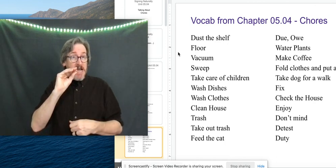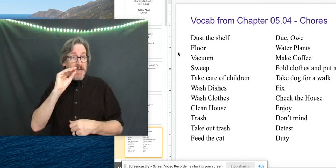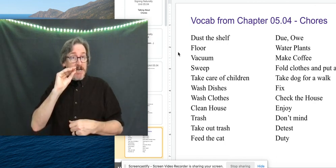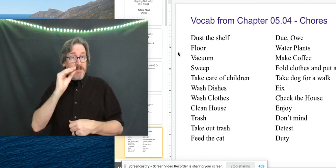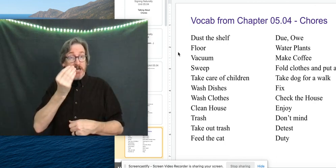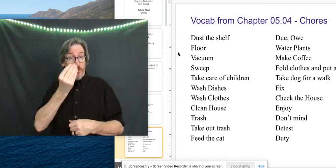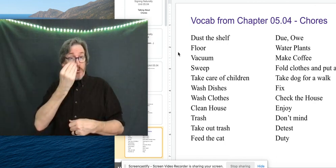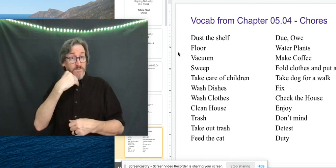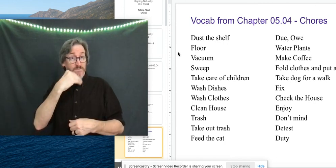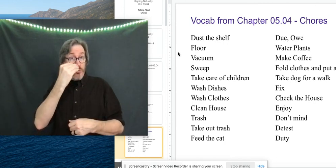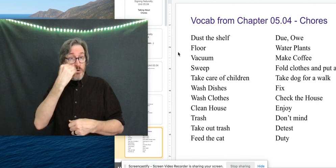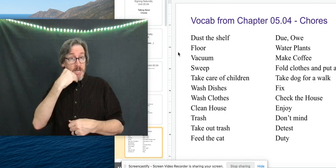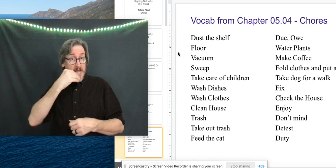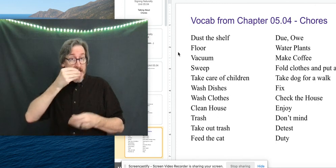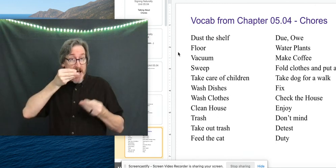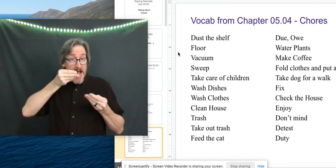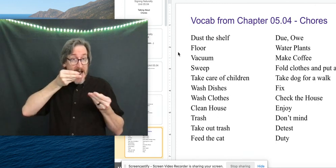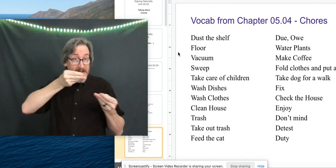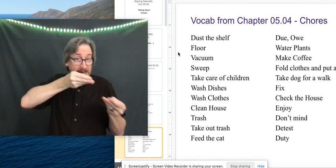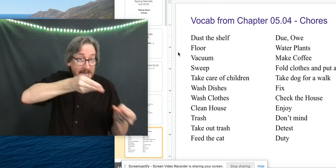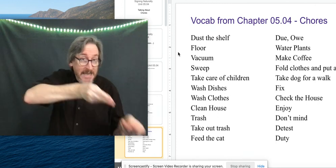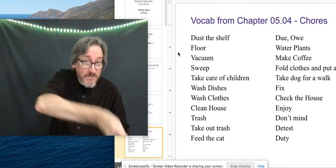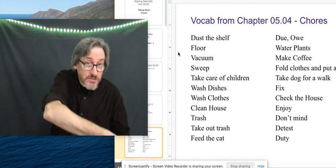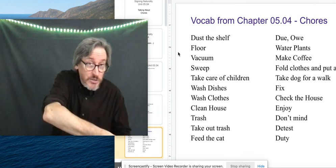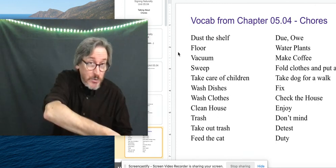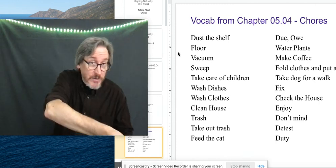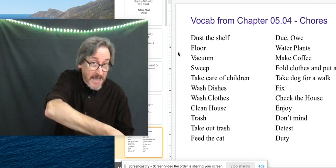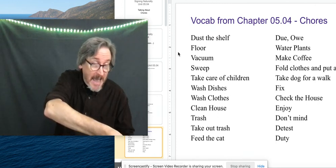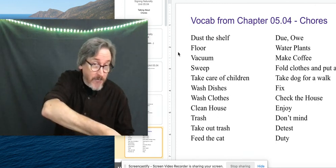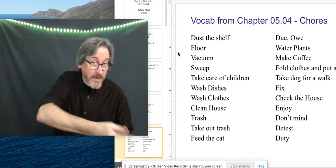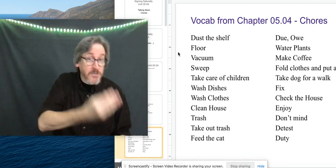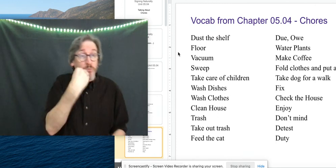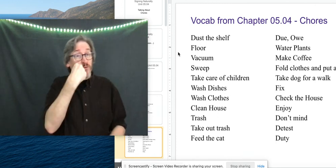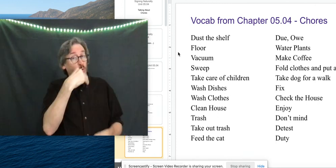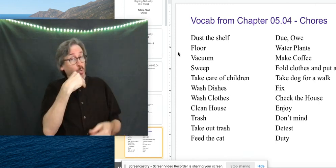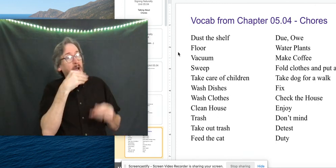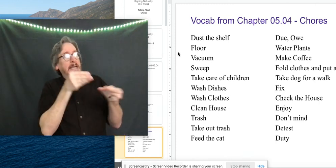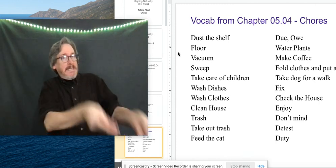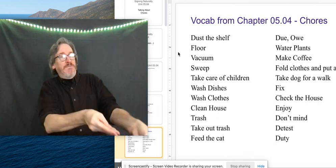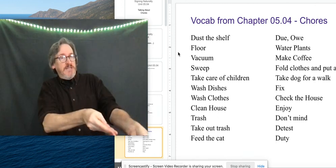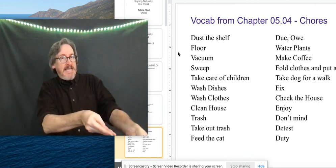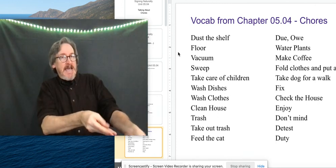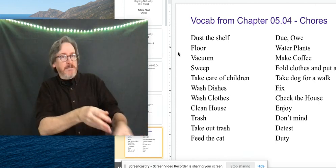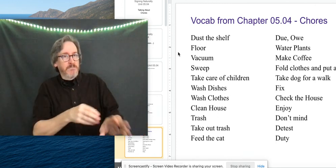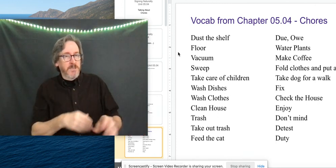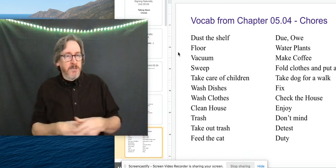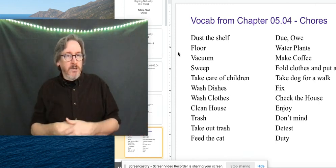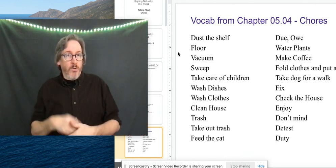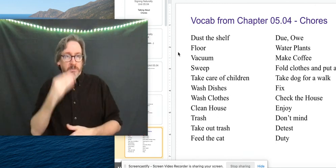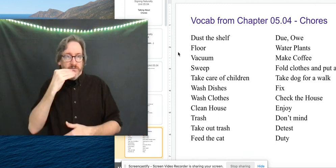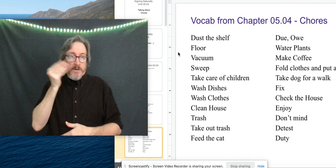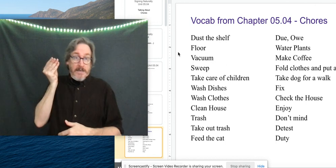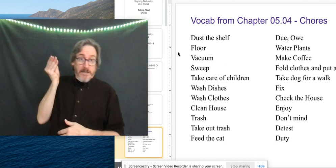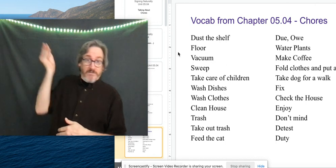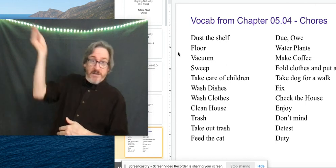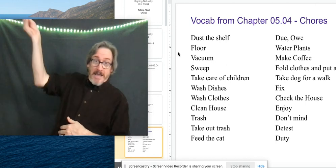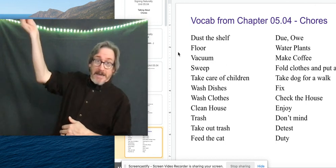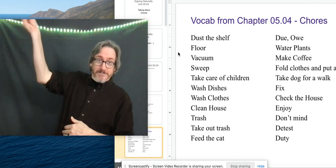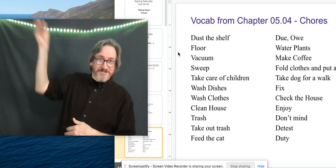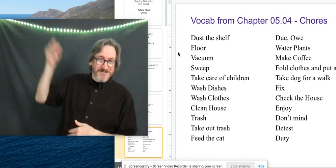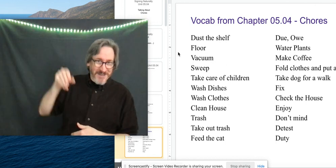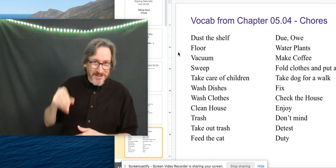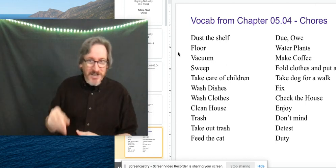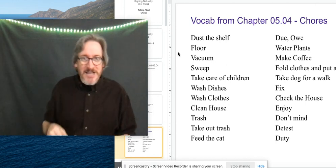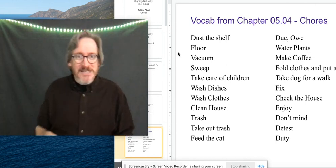a sign that you food I give to the cat, right? So give to the cat, or food I give to the